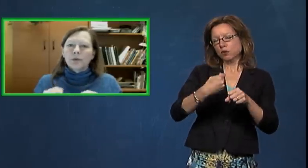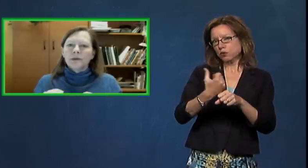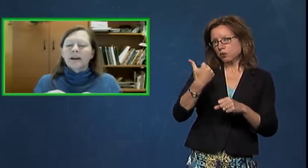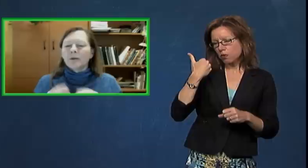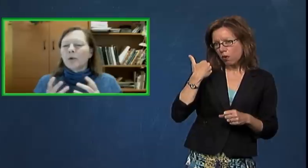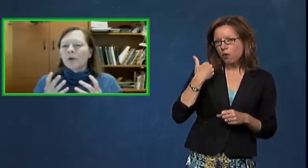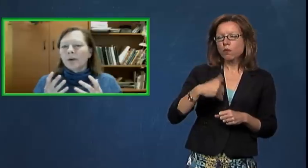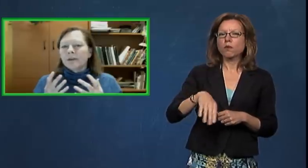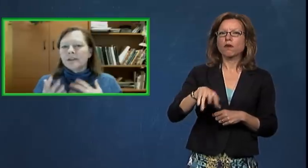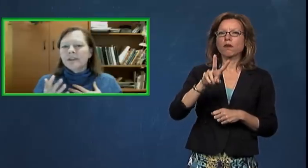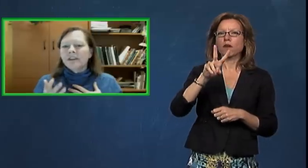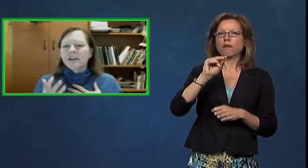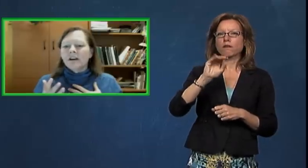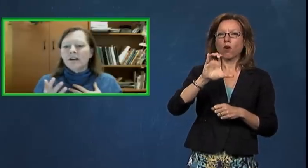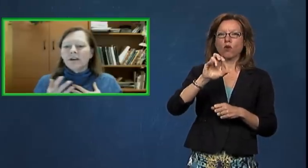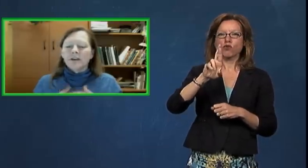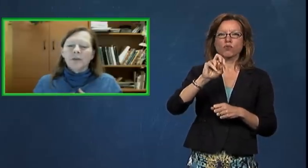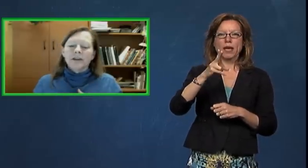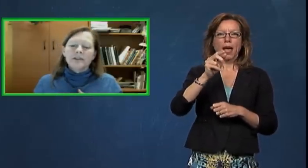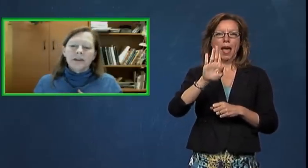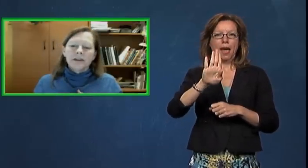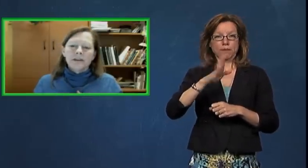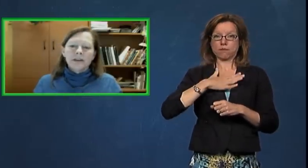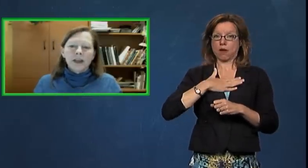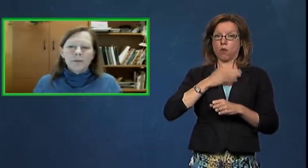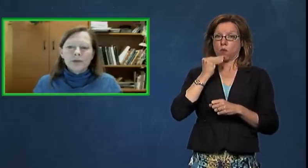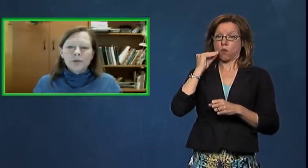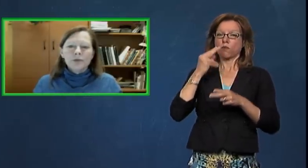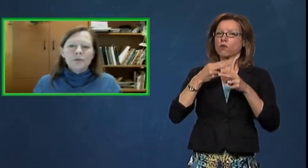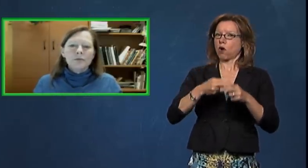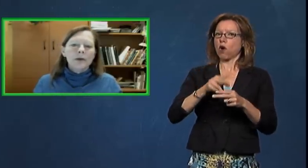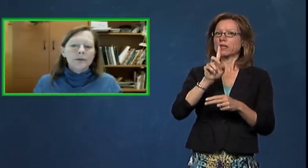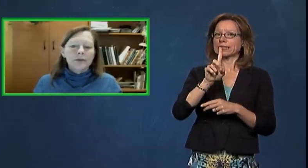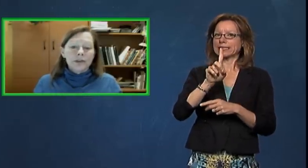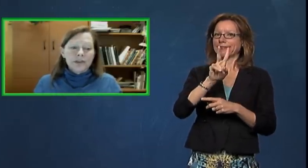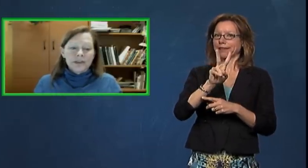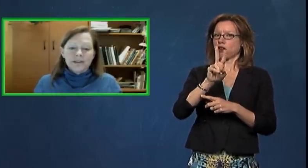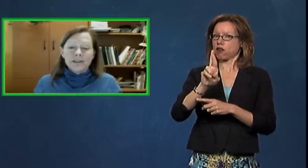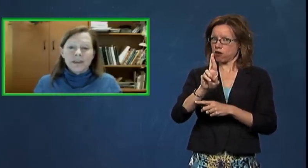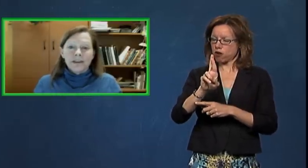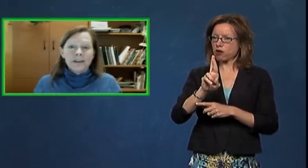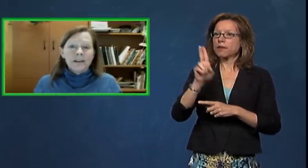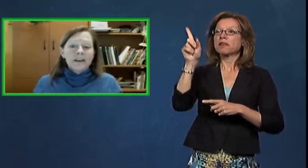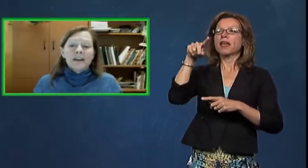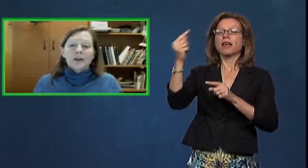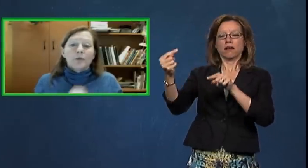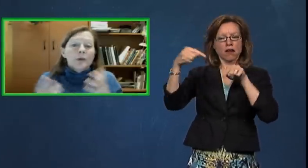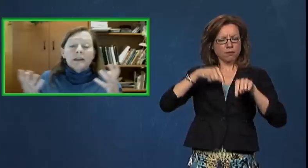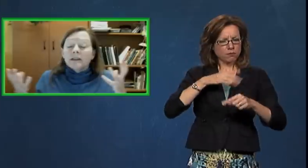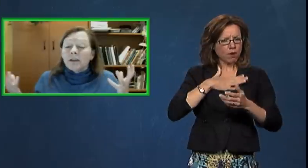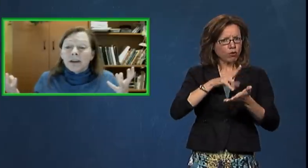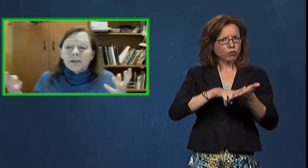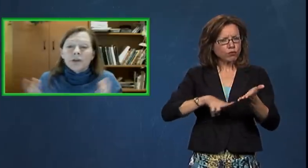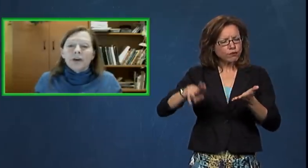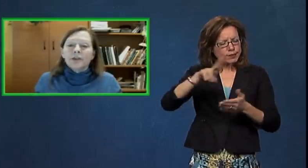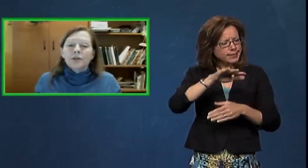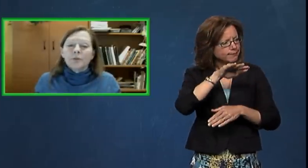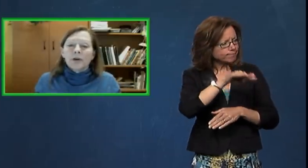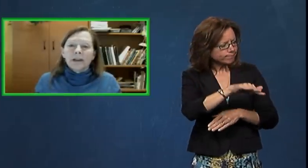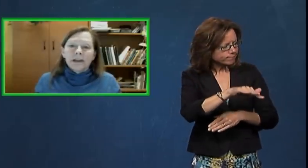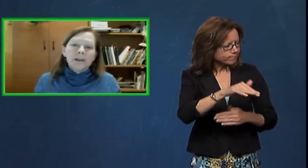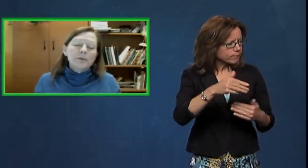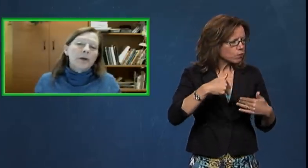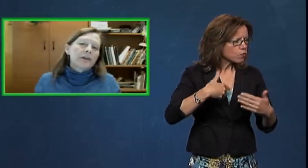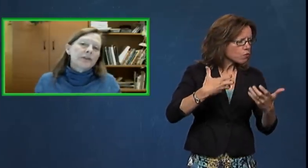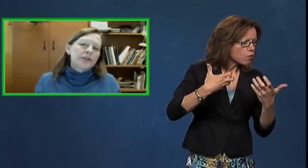Voc Rehab, or DVR, in my state came to my university and said, we'd like to talk to you